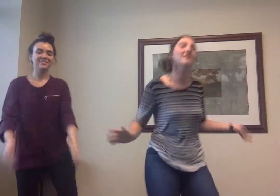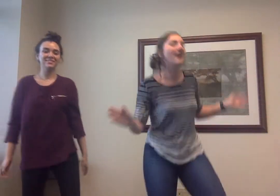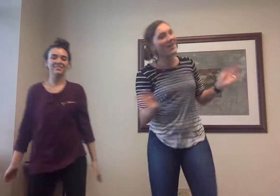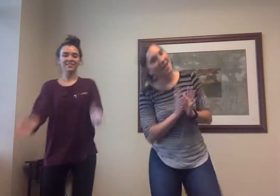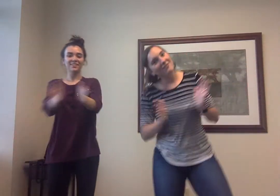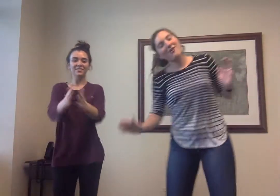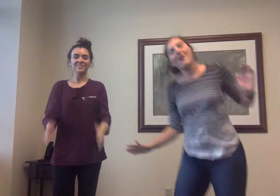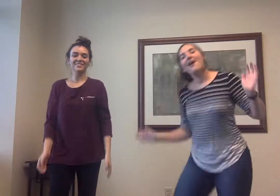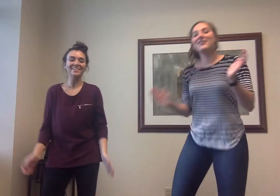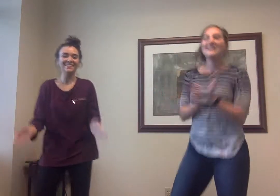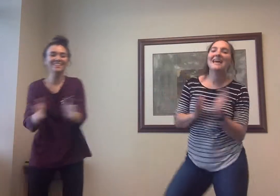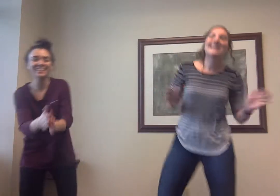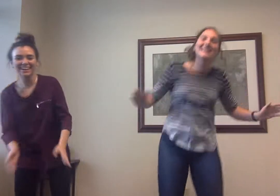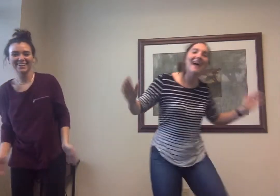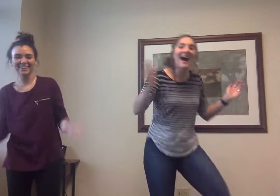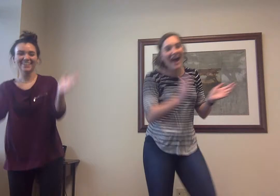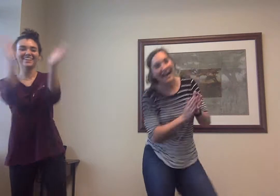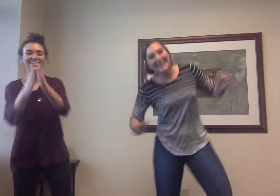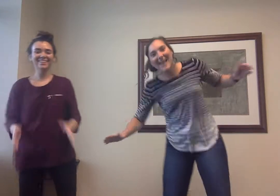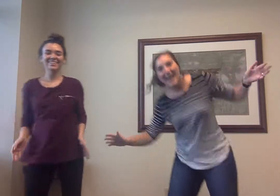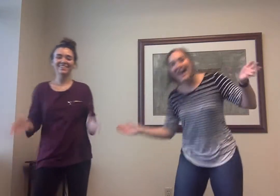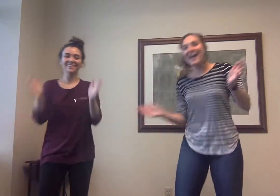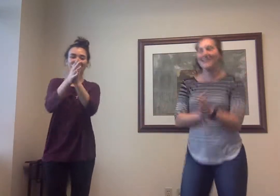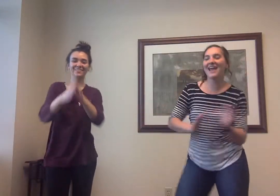story like a liar. Woo!